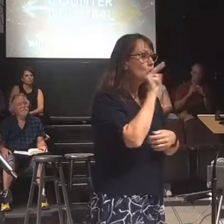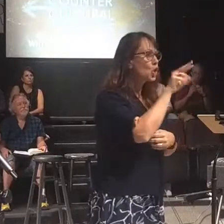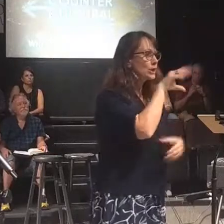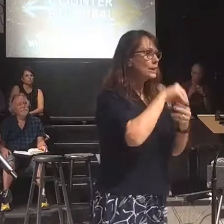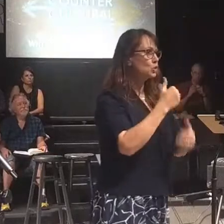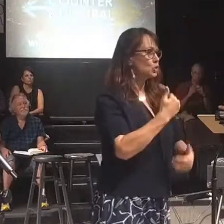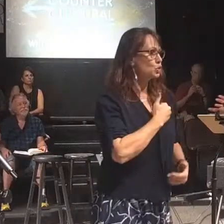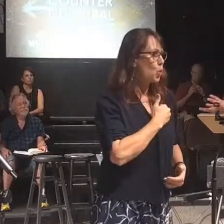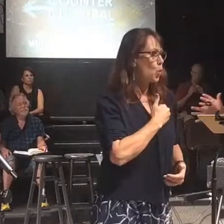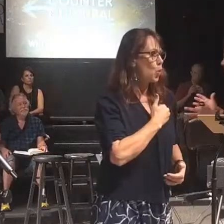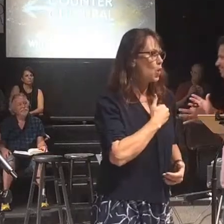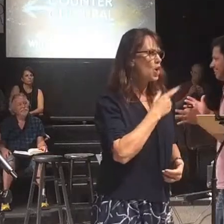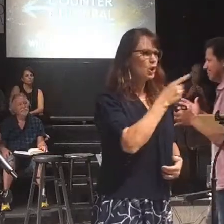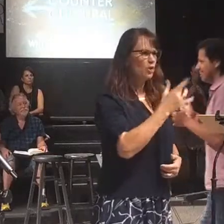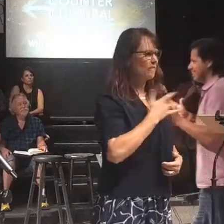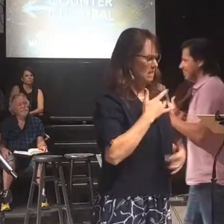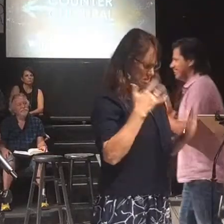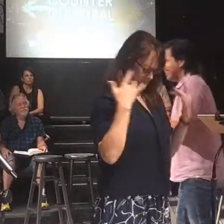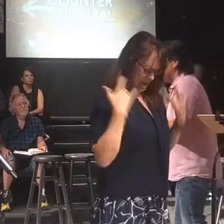completely naked and ashamed?